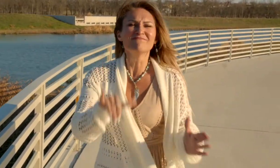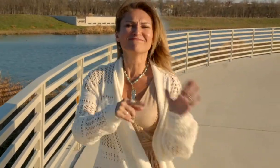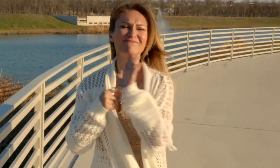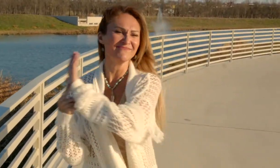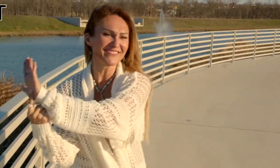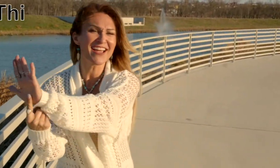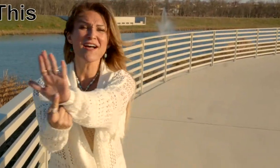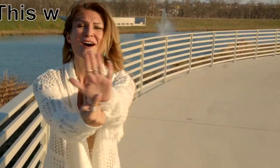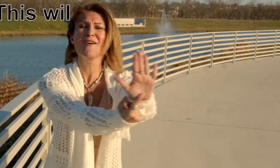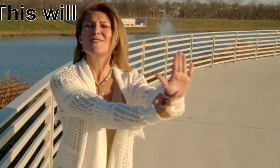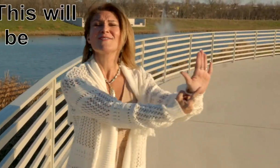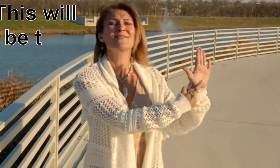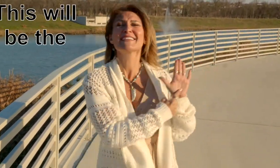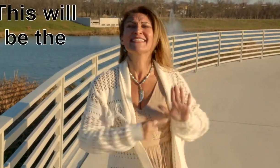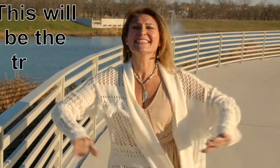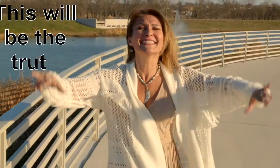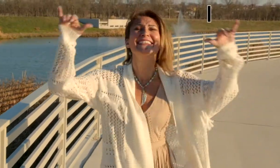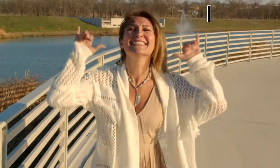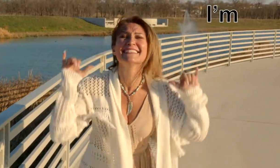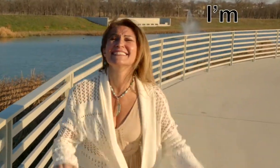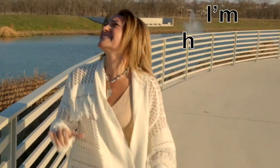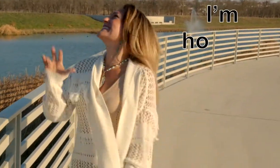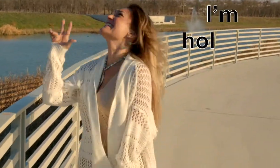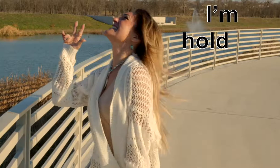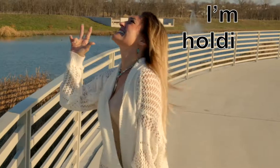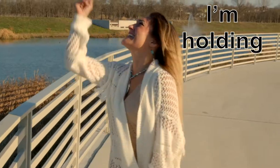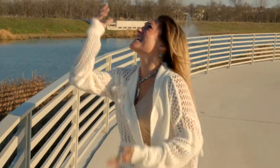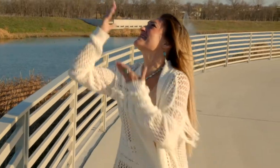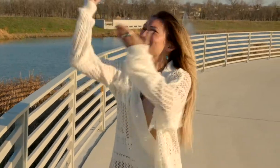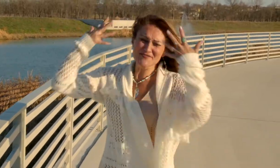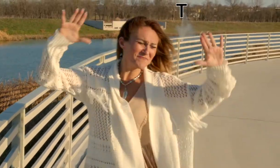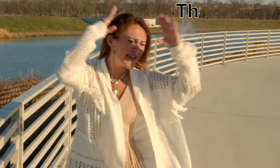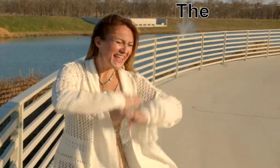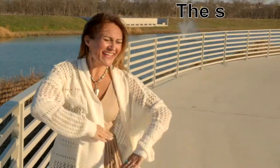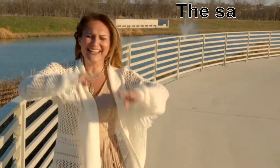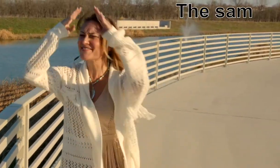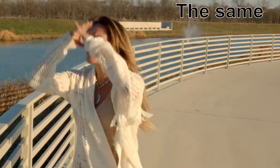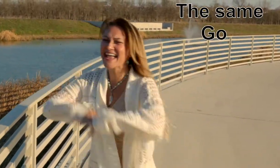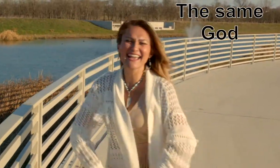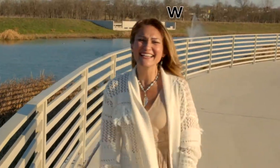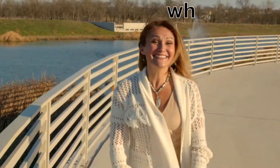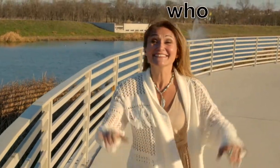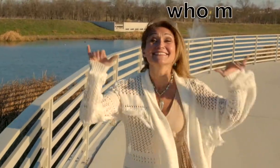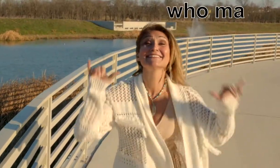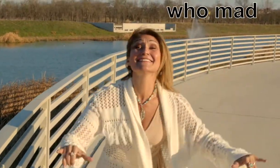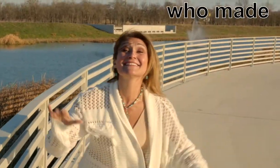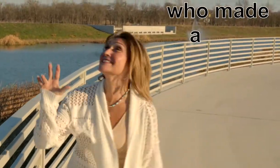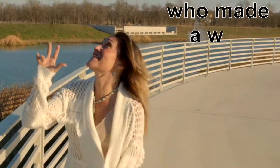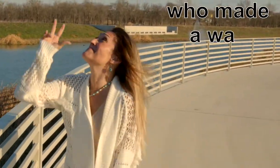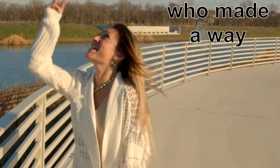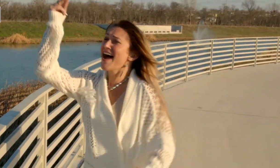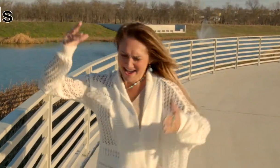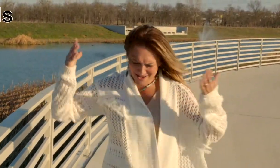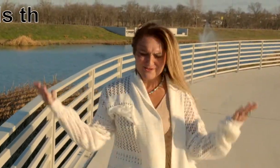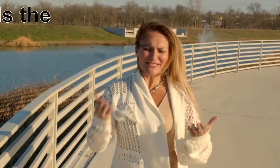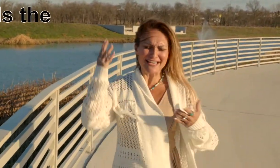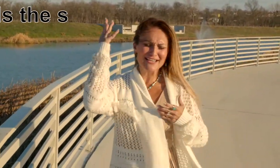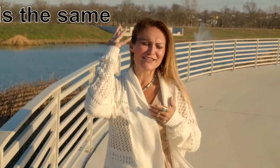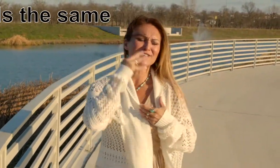This will be the truth I'm holding. The same God who made a way is the same God